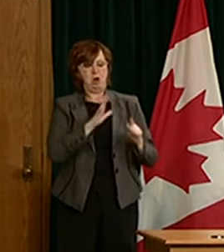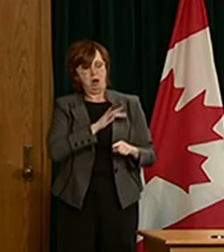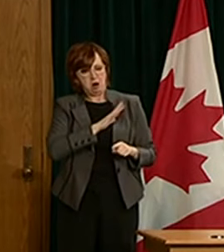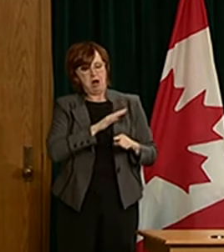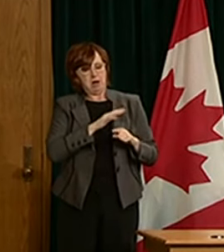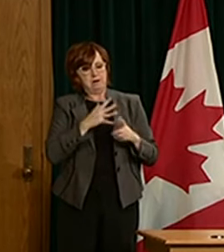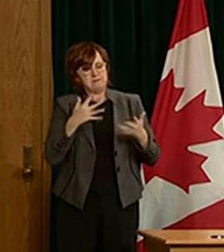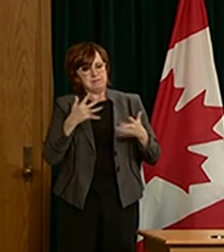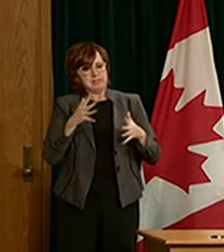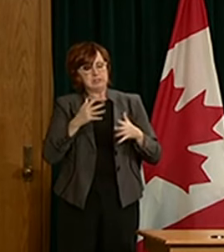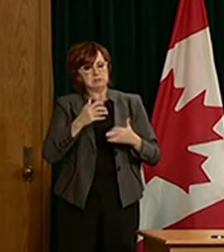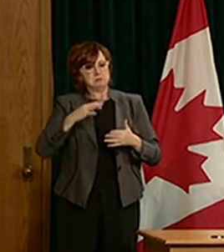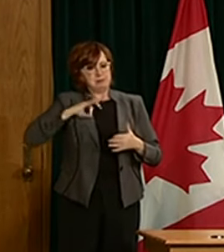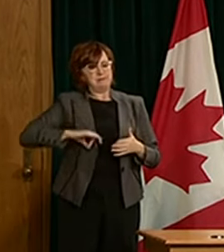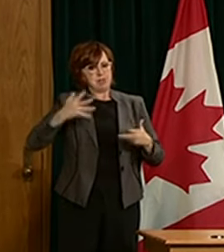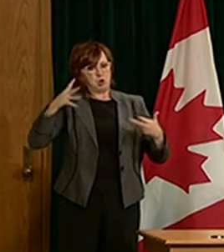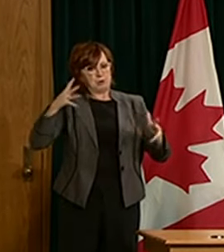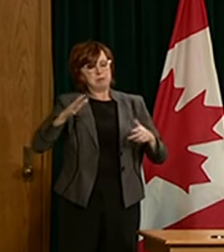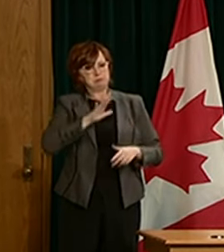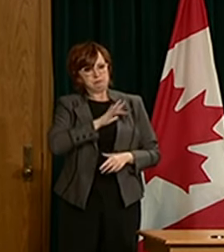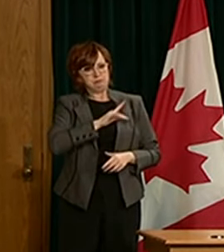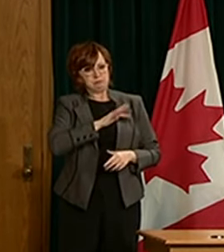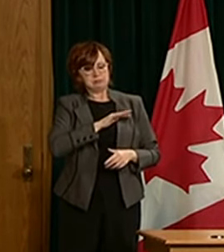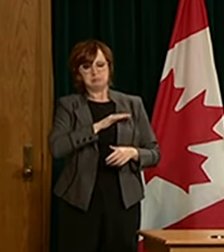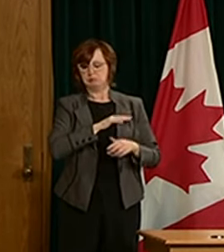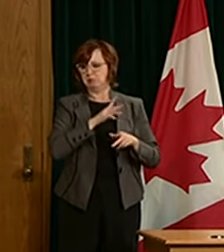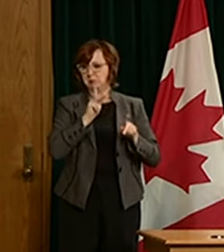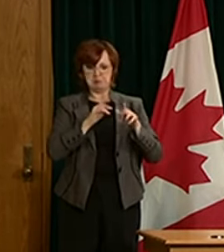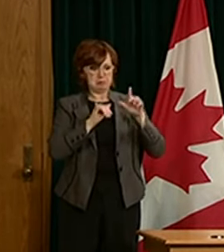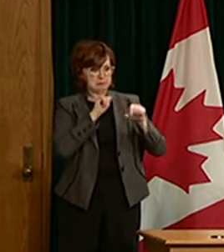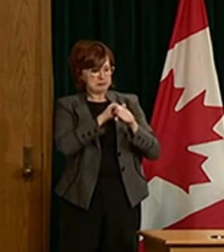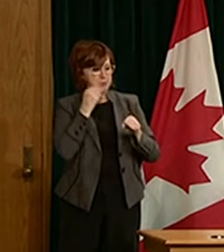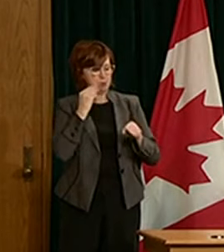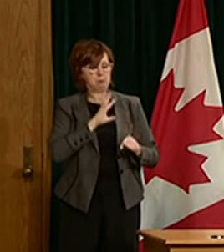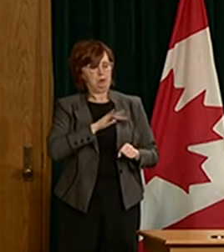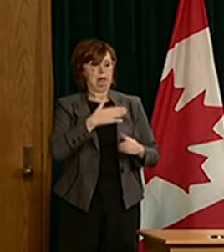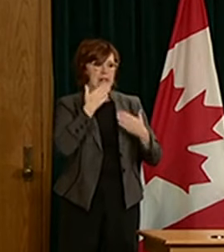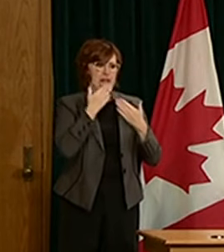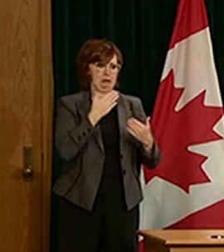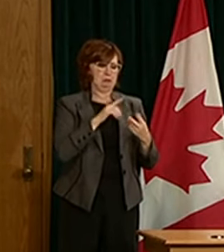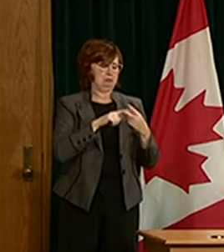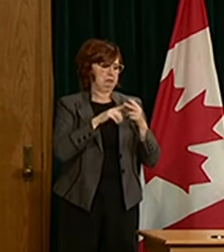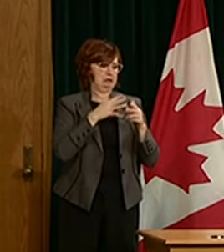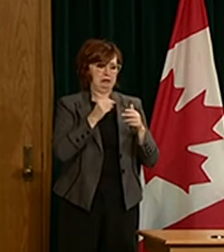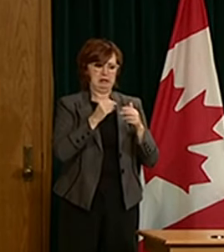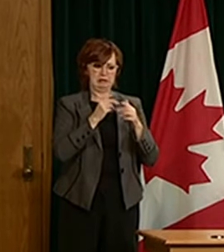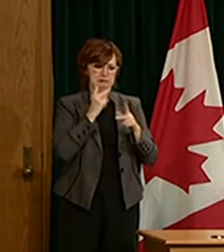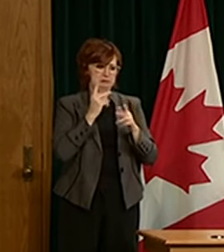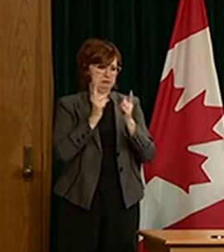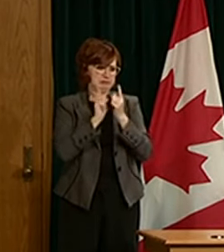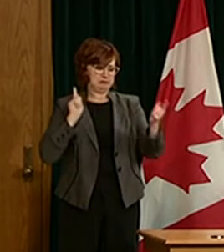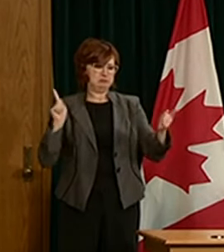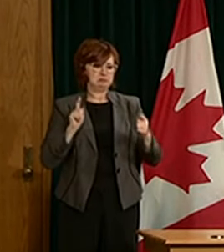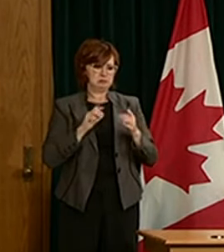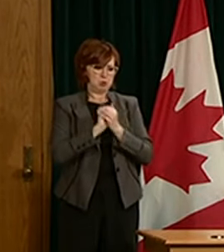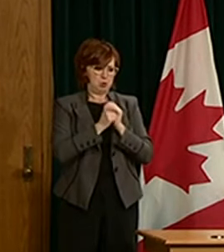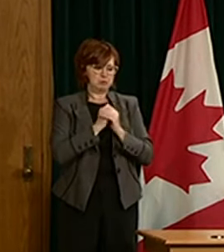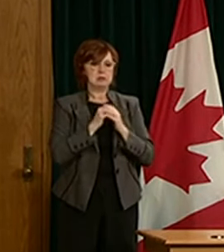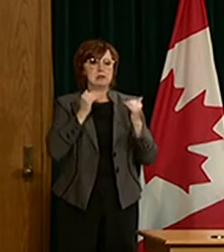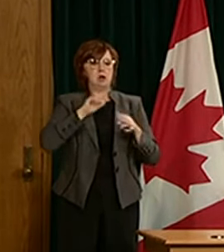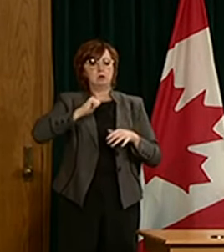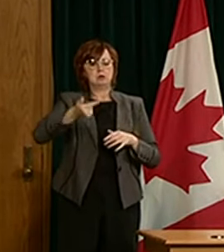healthcare workers is really the public's compliance with isolation measures, physical distancing, and washing your hands. I'm going to pass it over to Dr. Krasnowski